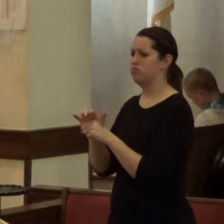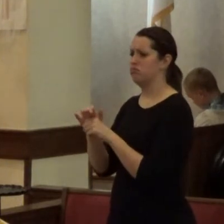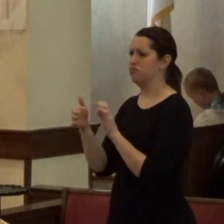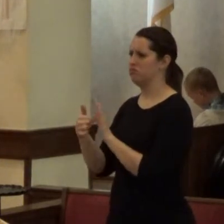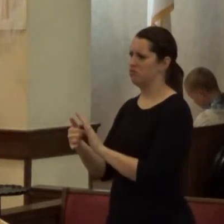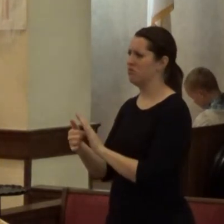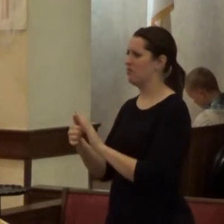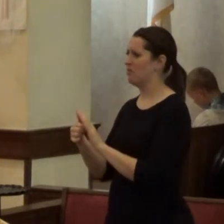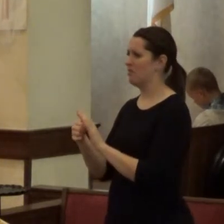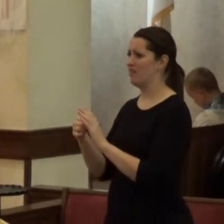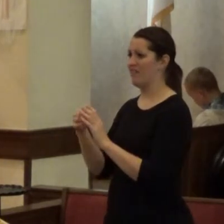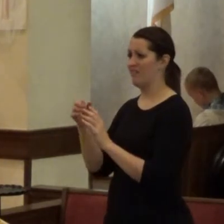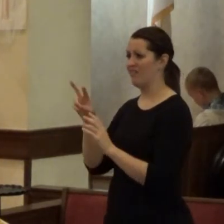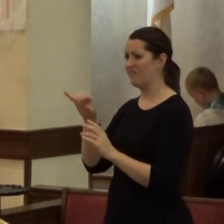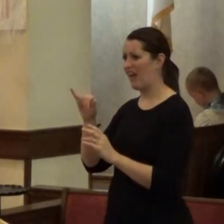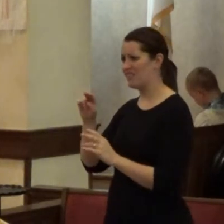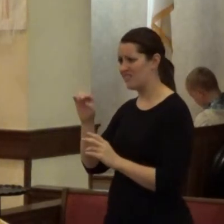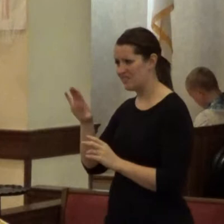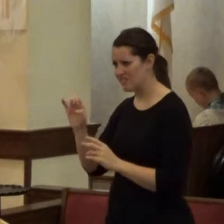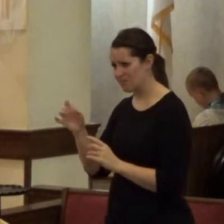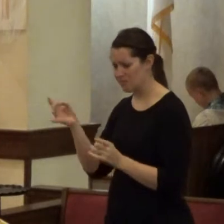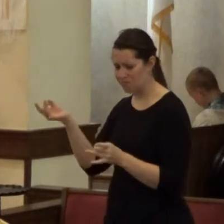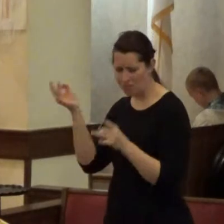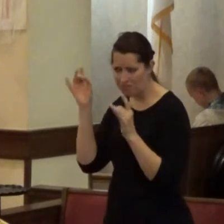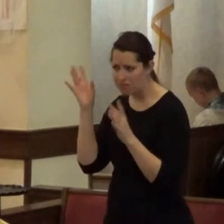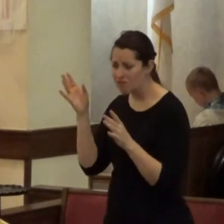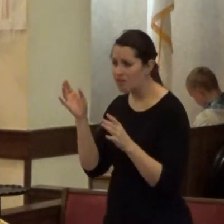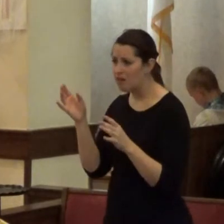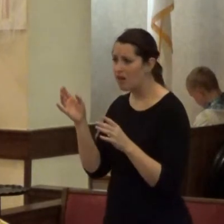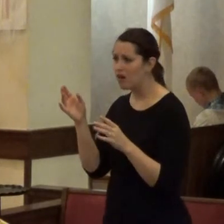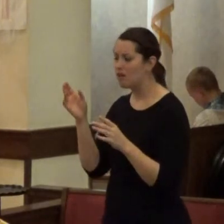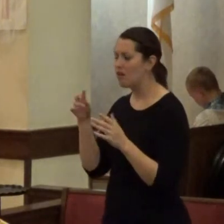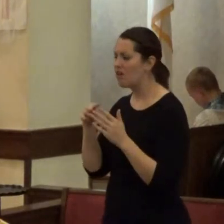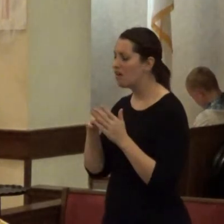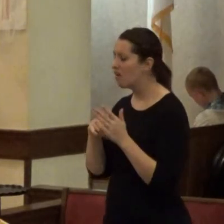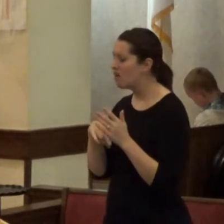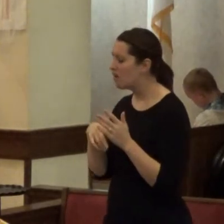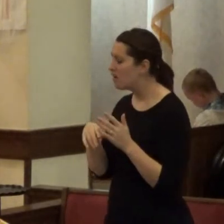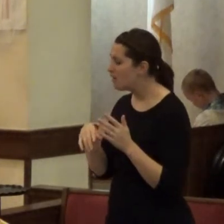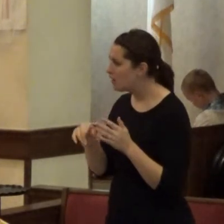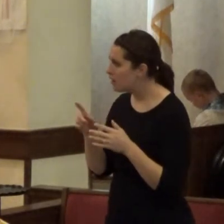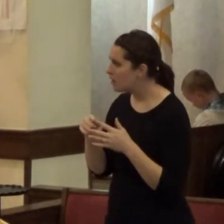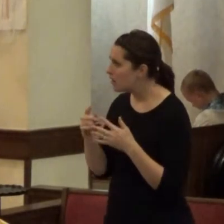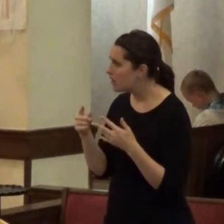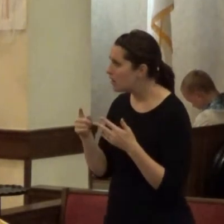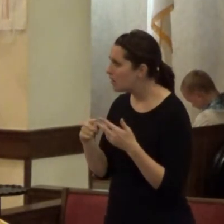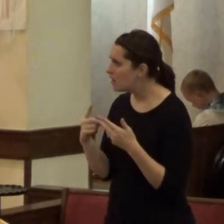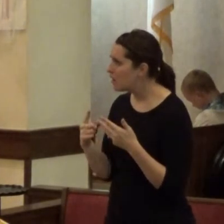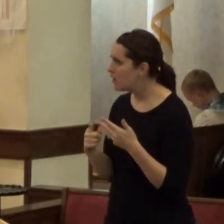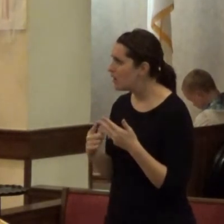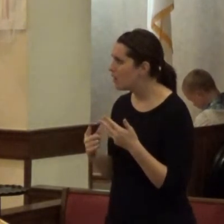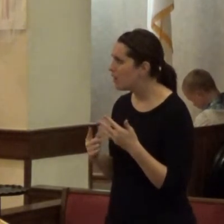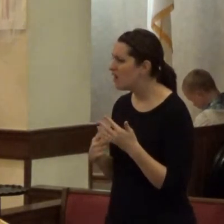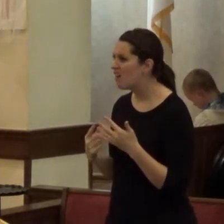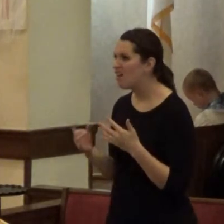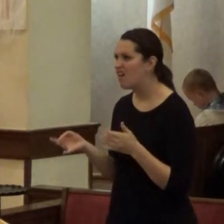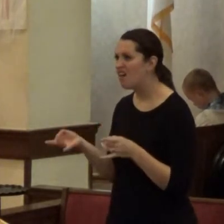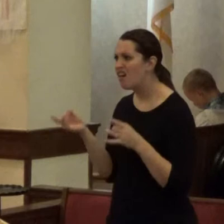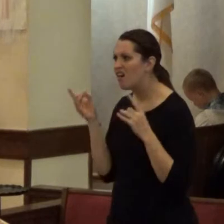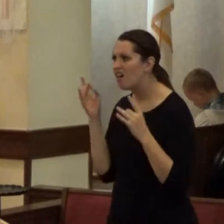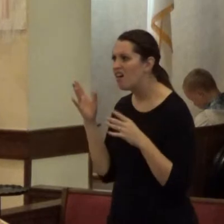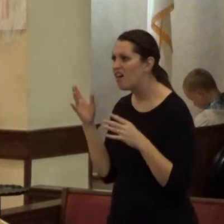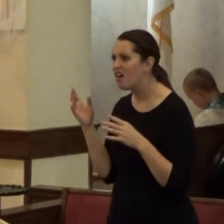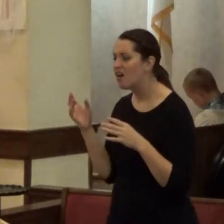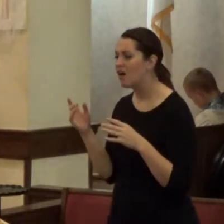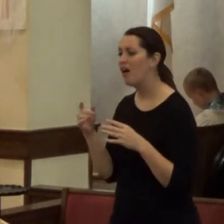to violence. I don't know if you picked up on that as you read it. All of those words of violence.